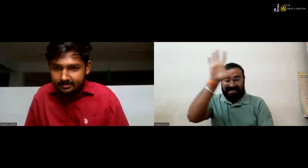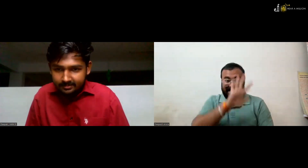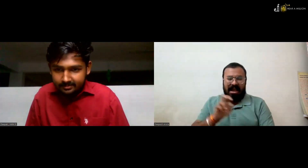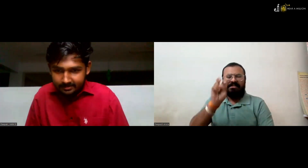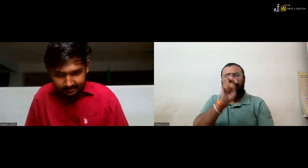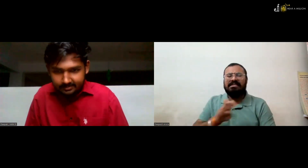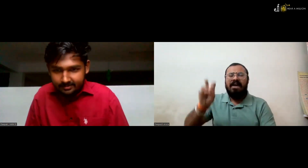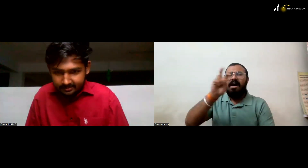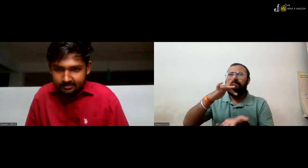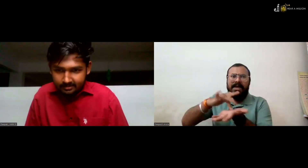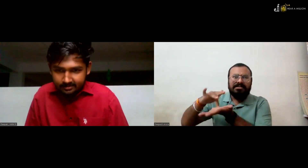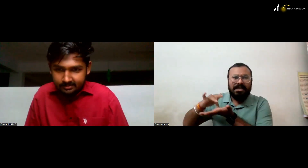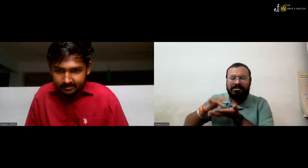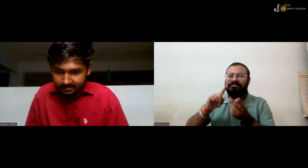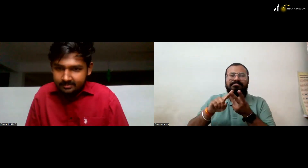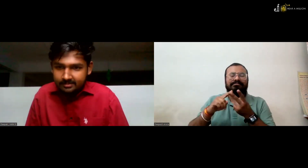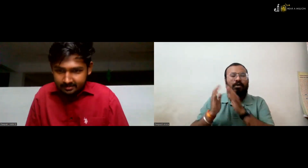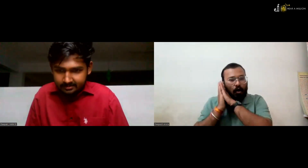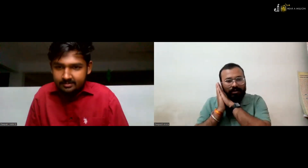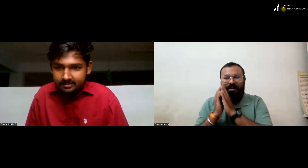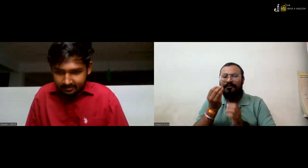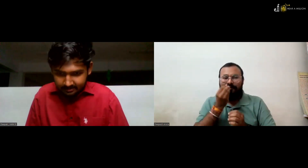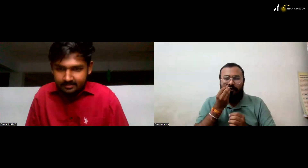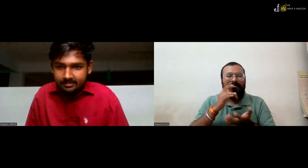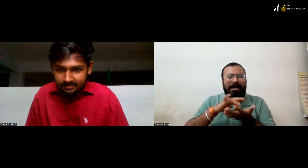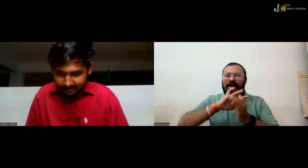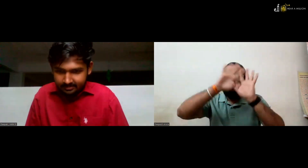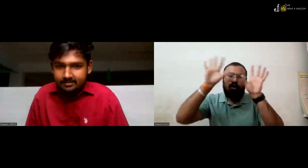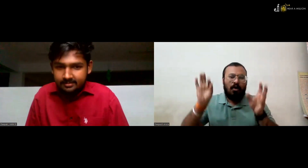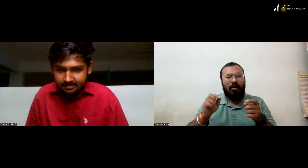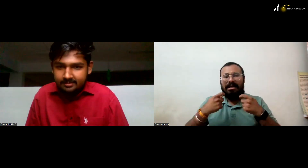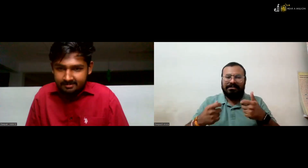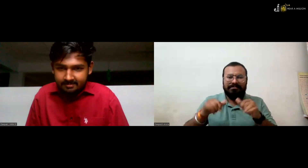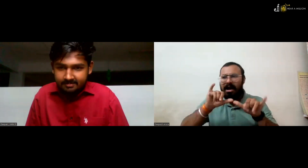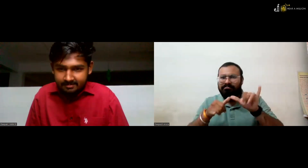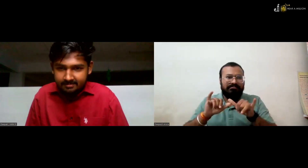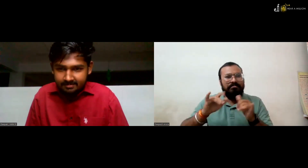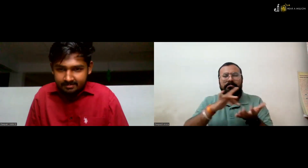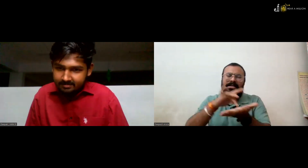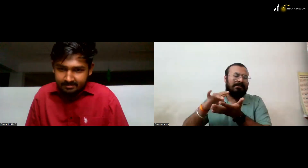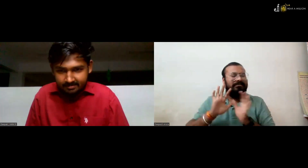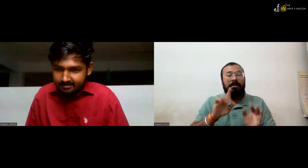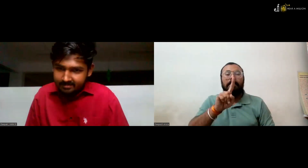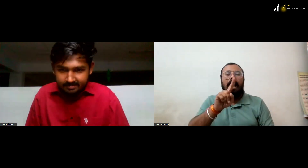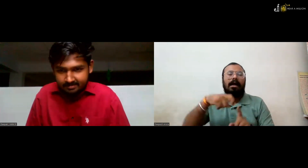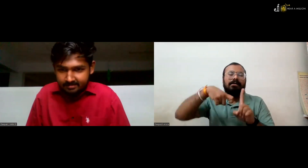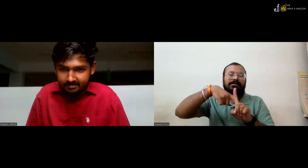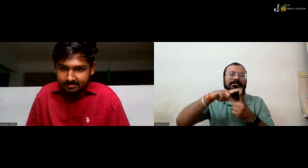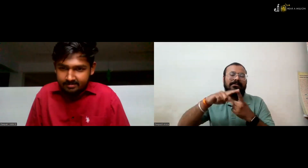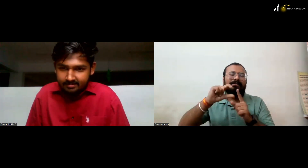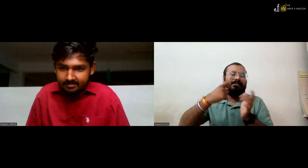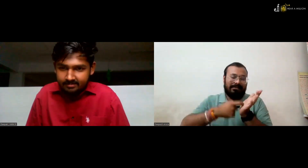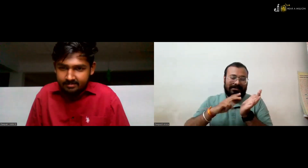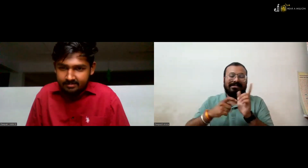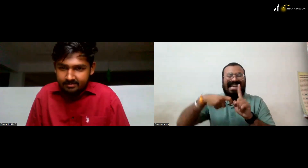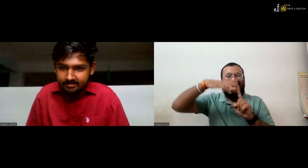like to add something. So in India, if you're traveling the places, you have to book the hotel and the food, all other things.